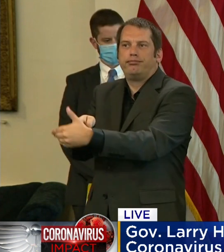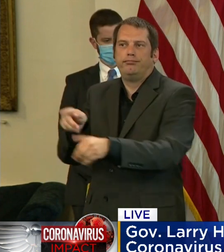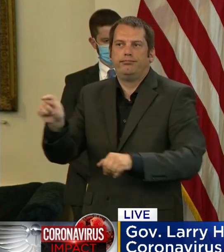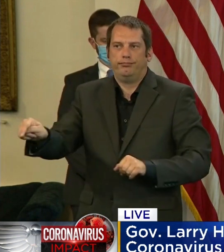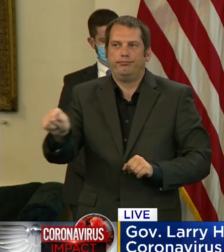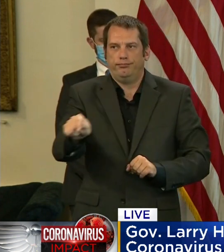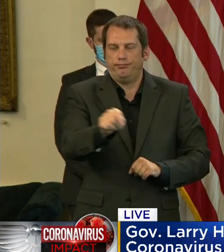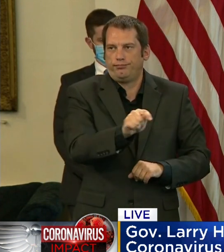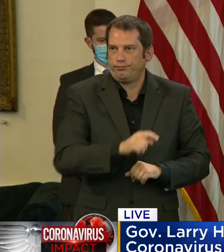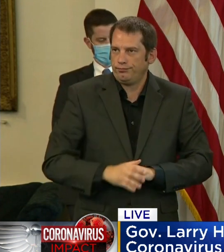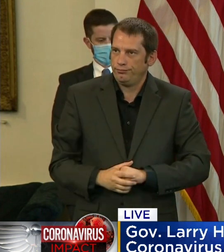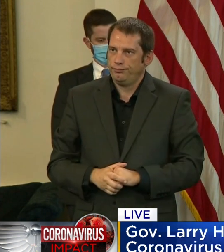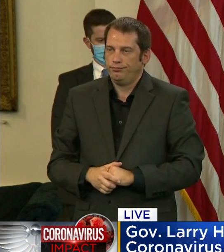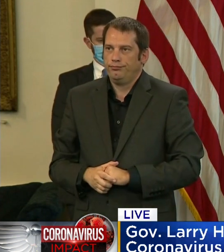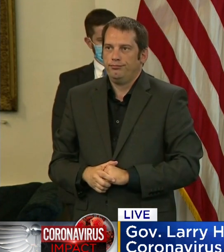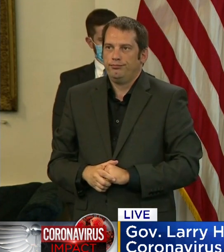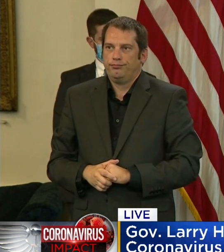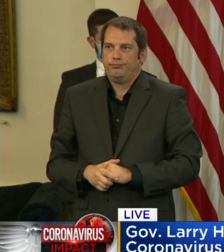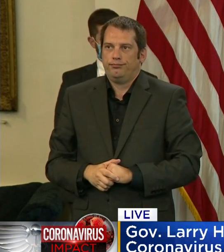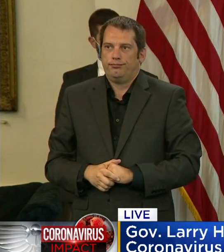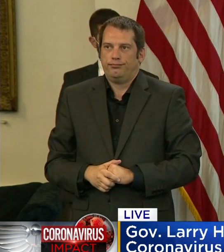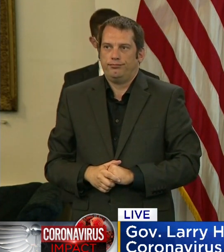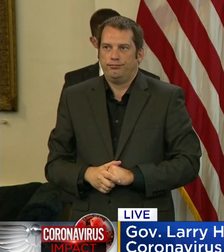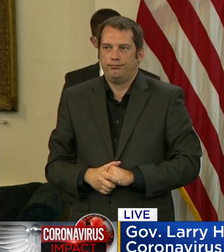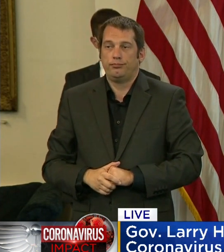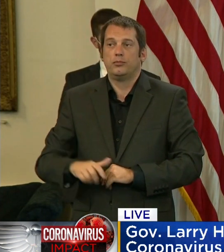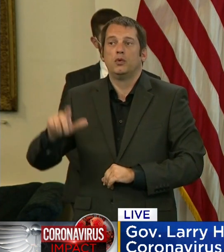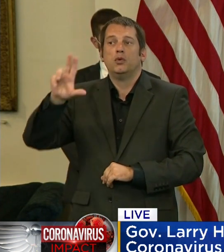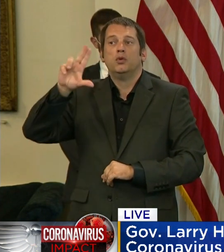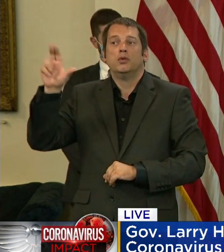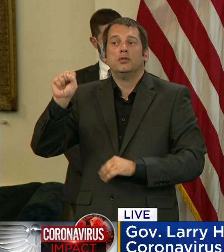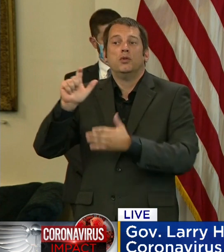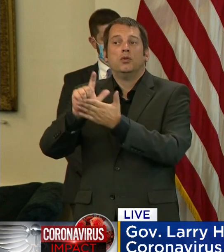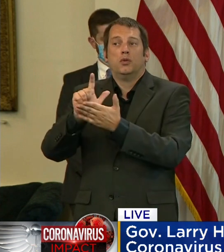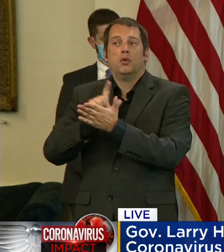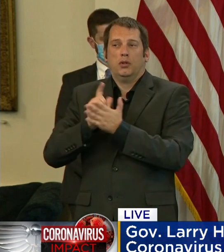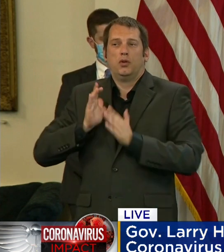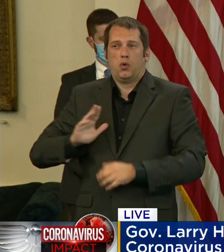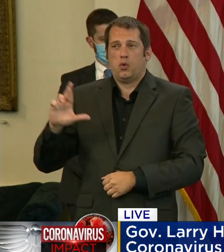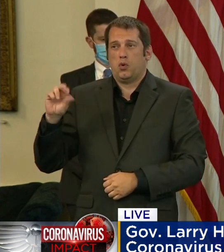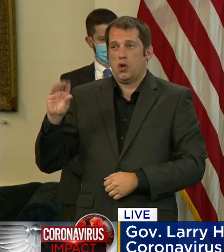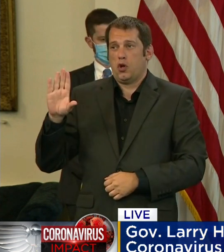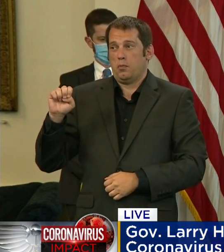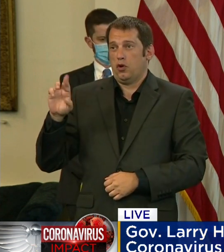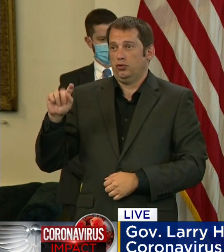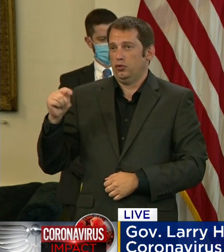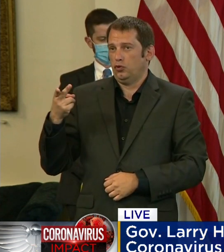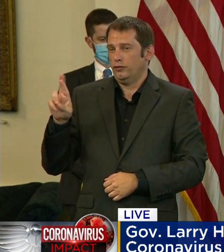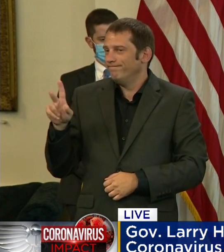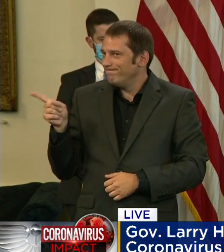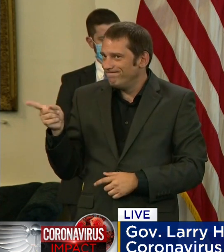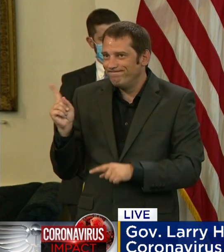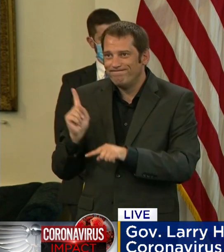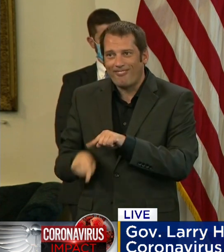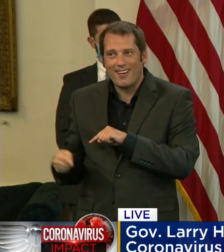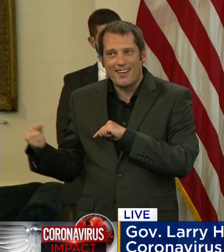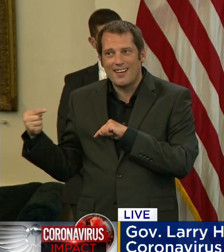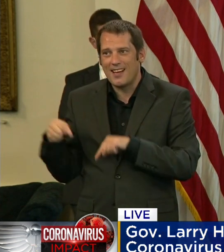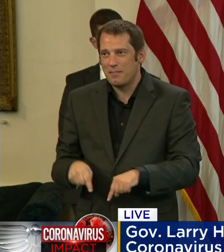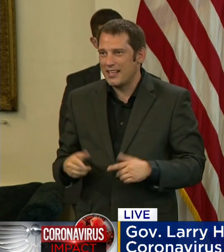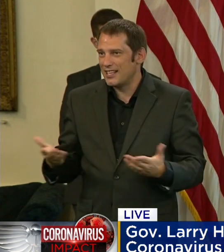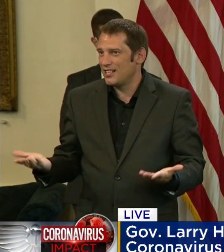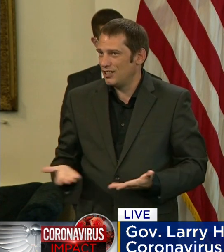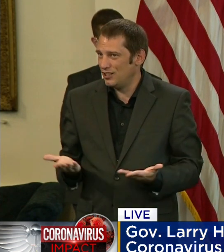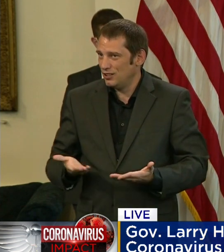Robert Hur could not be here with us today, he stated, "My office and the entire law enforcement community are committed to